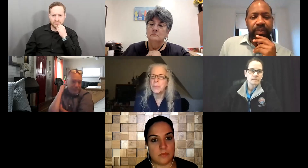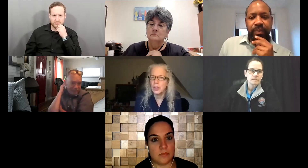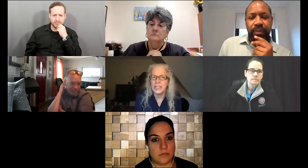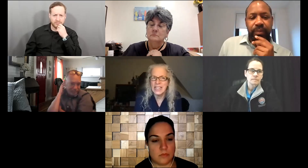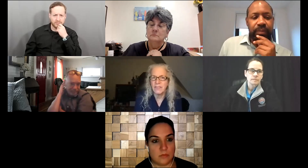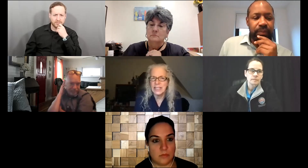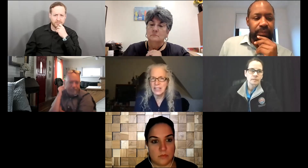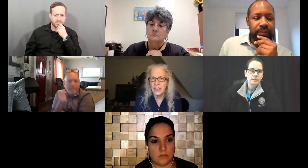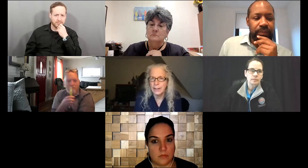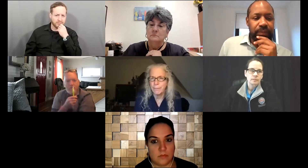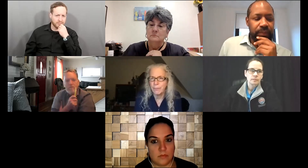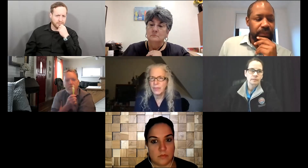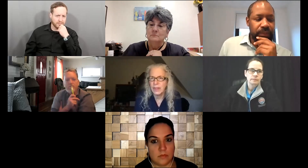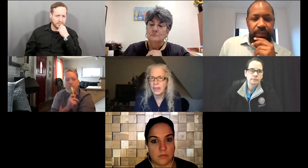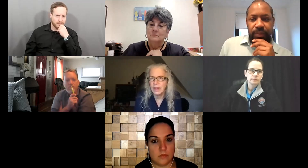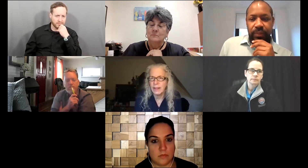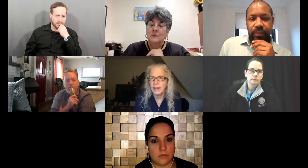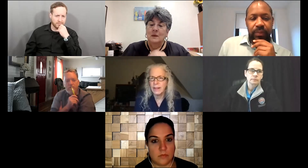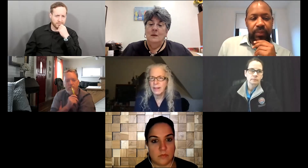because people don't self-identify.